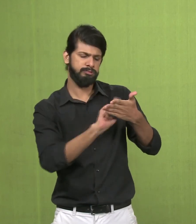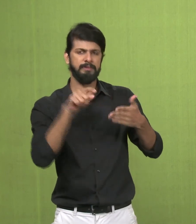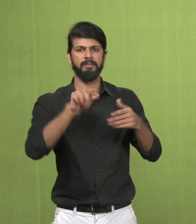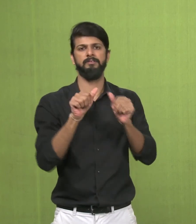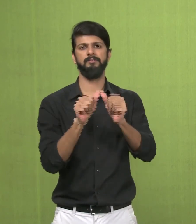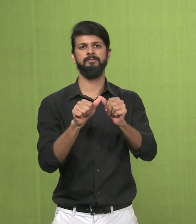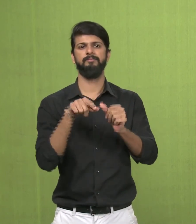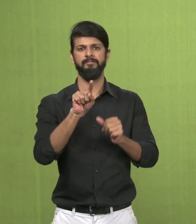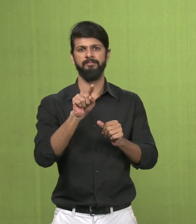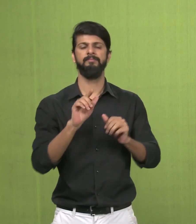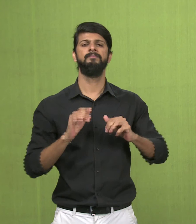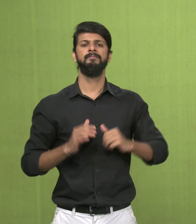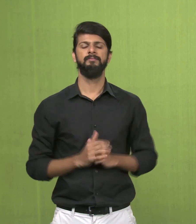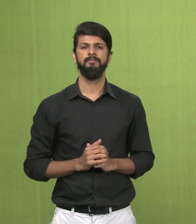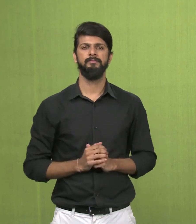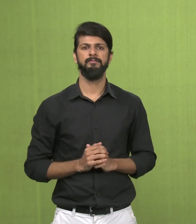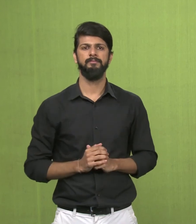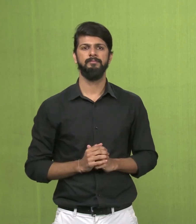to be attempted by the students themselves.